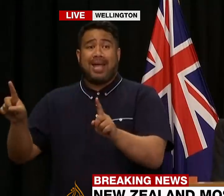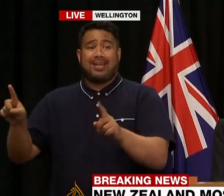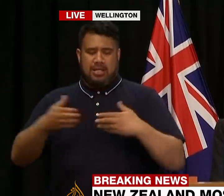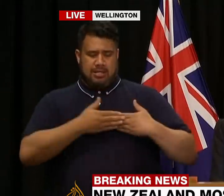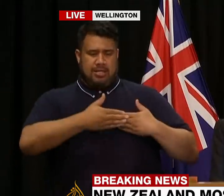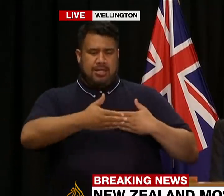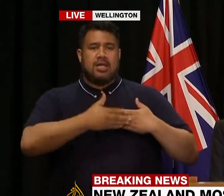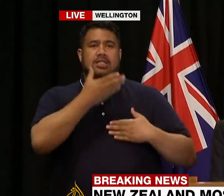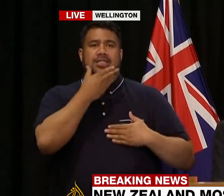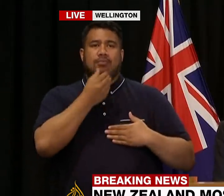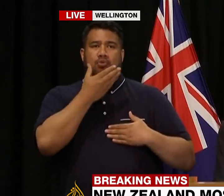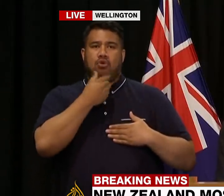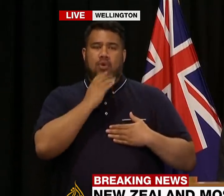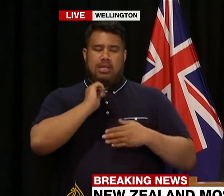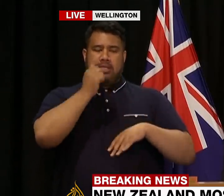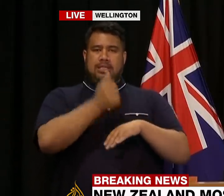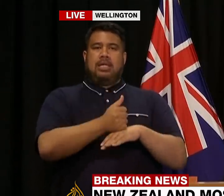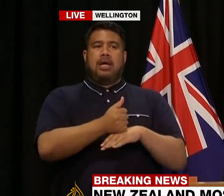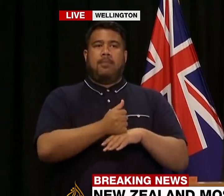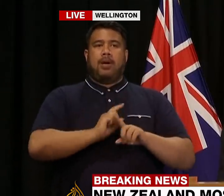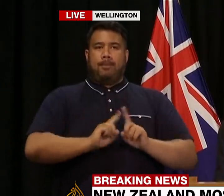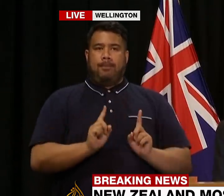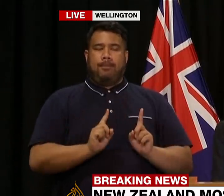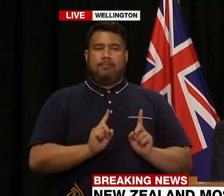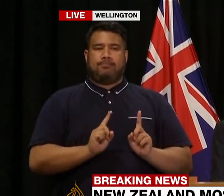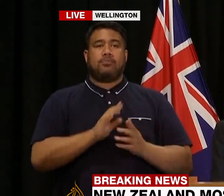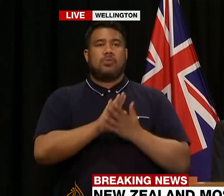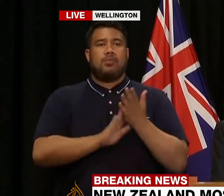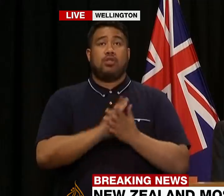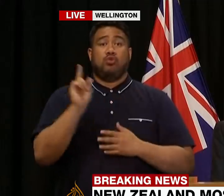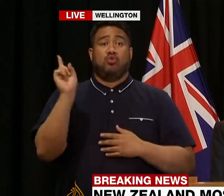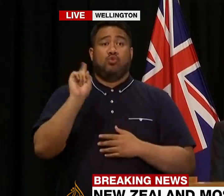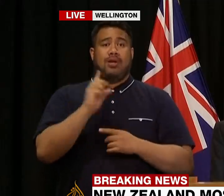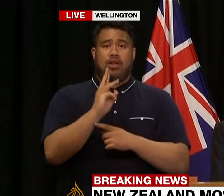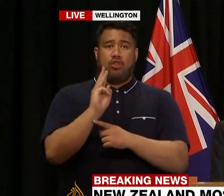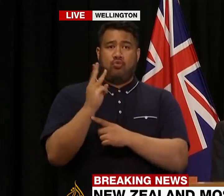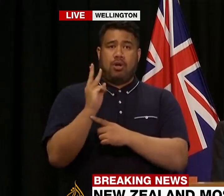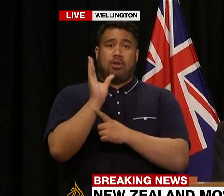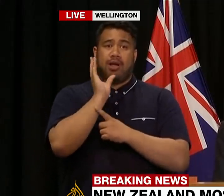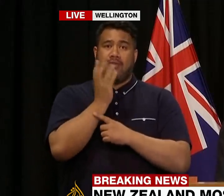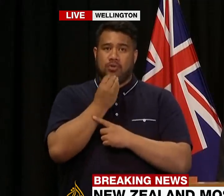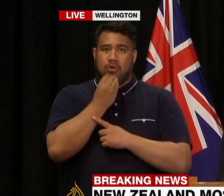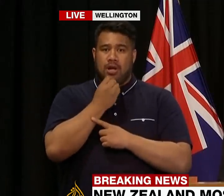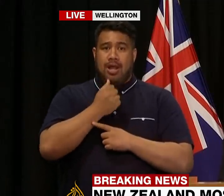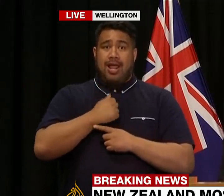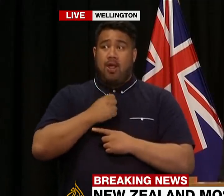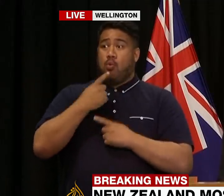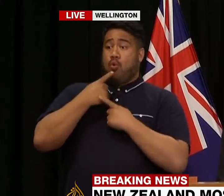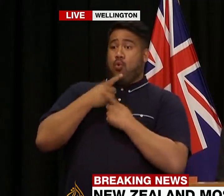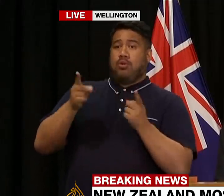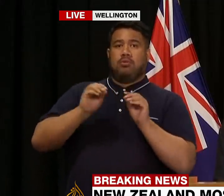taken an interim measure. As at 3 p.m. today, an order in council took